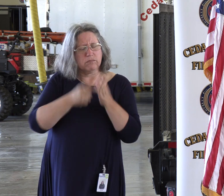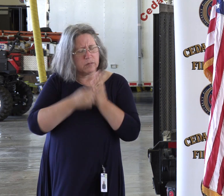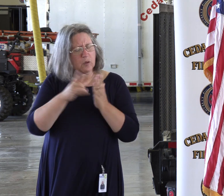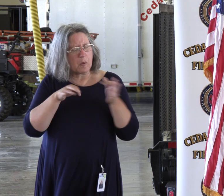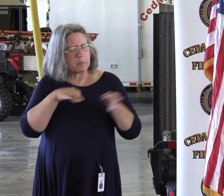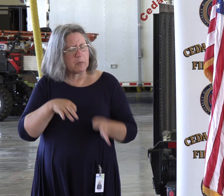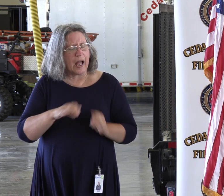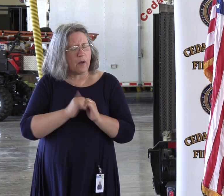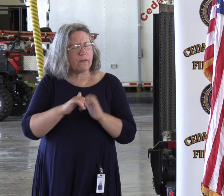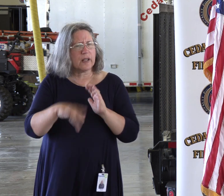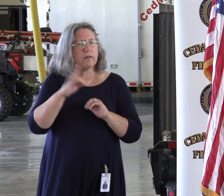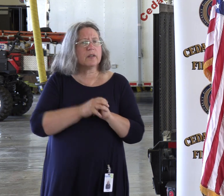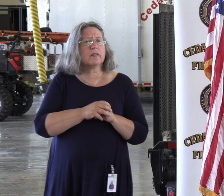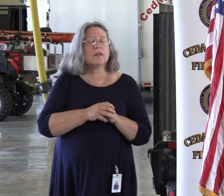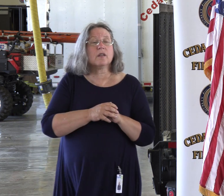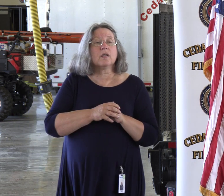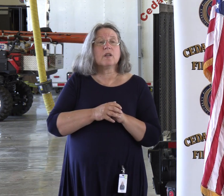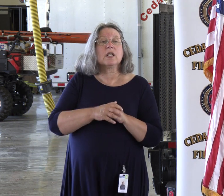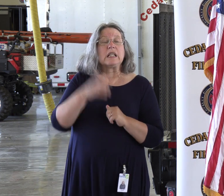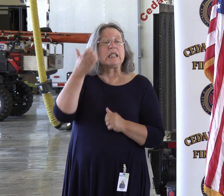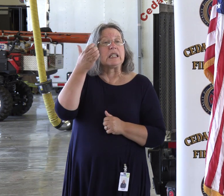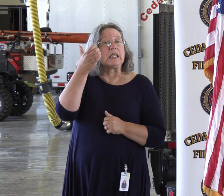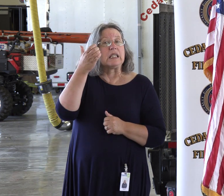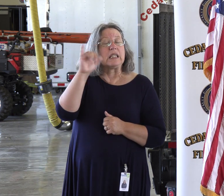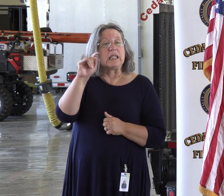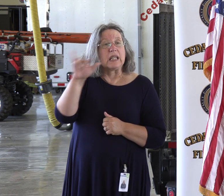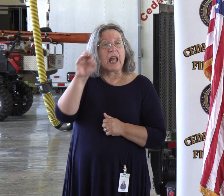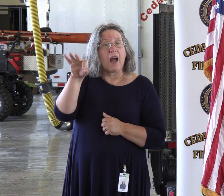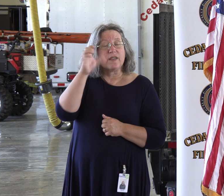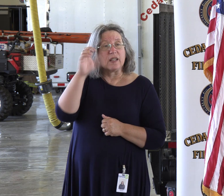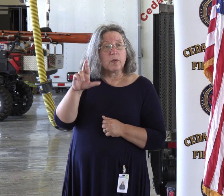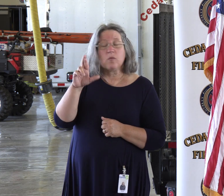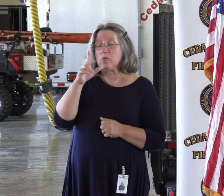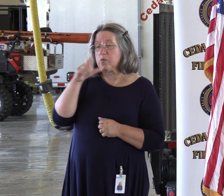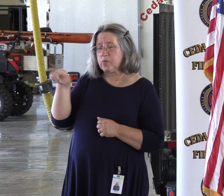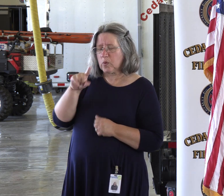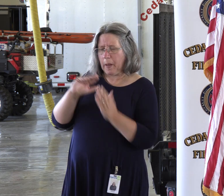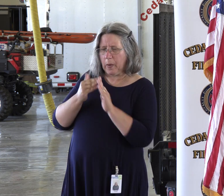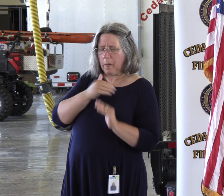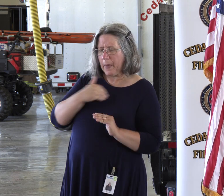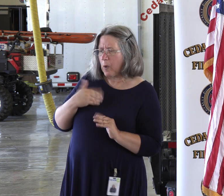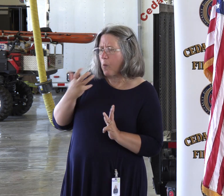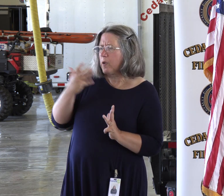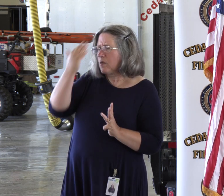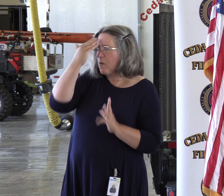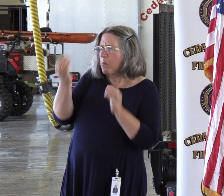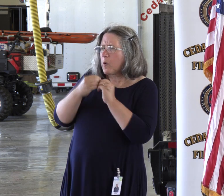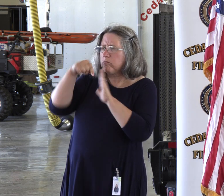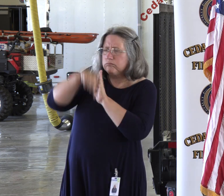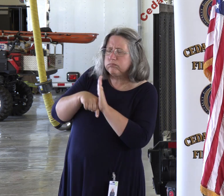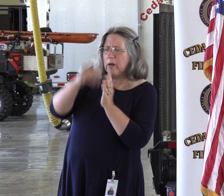the City of Cedar Rapids has created a resource page for community members to get more information